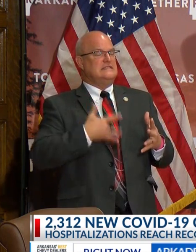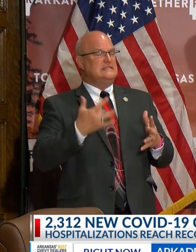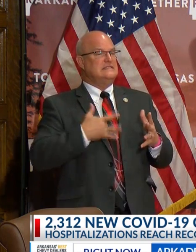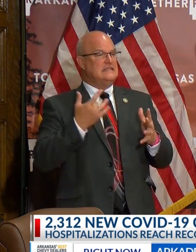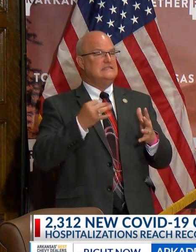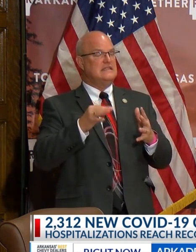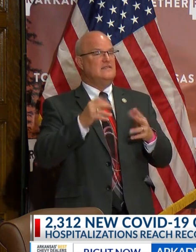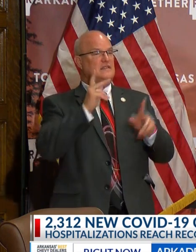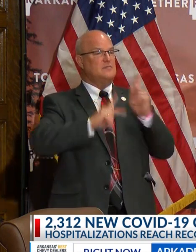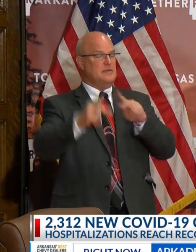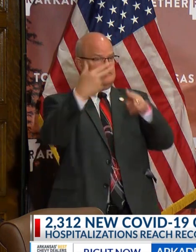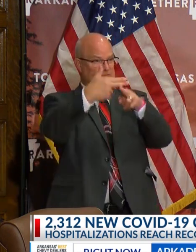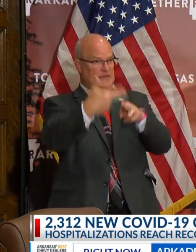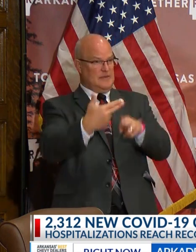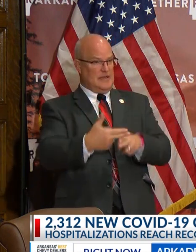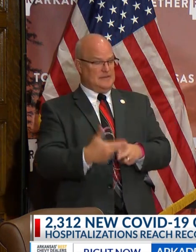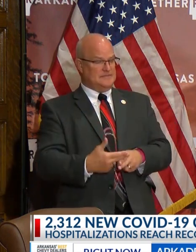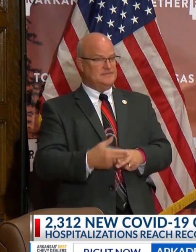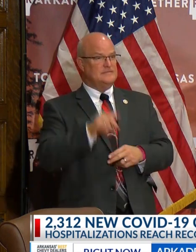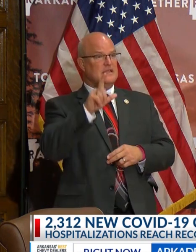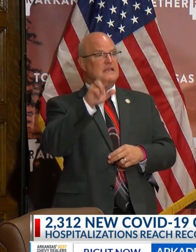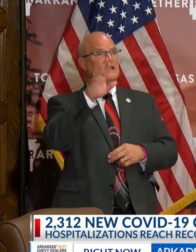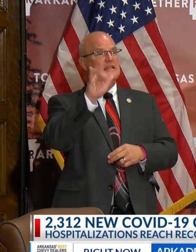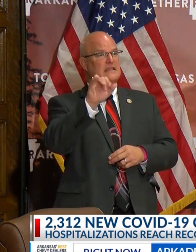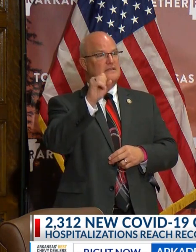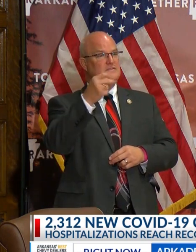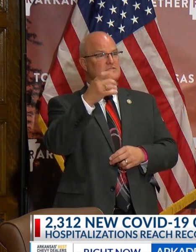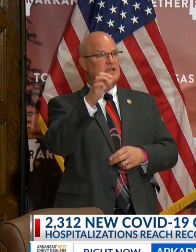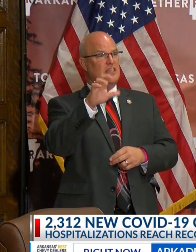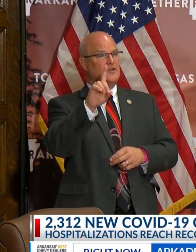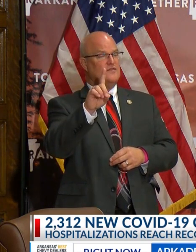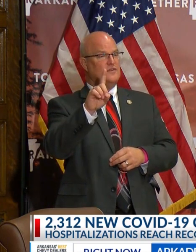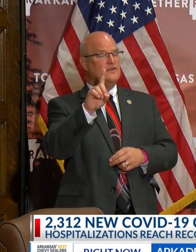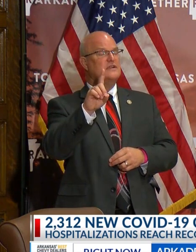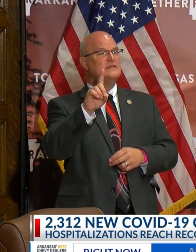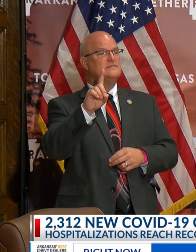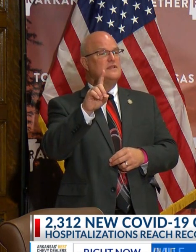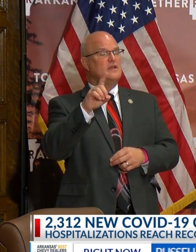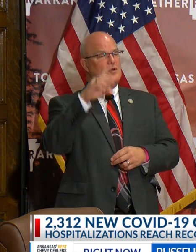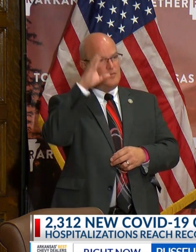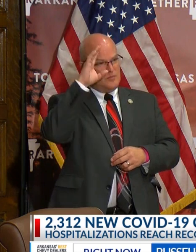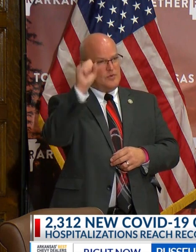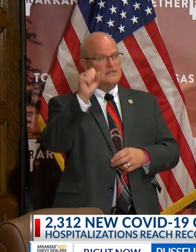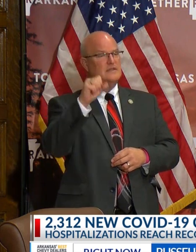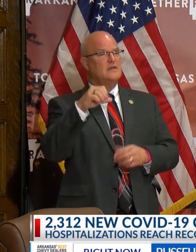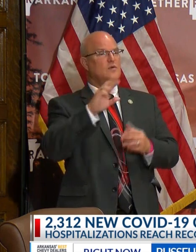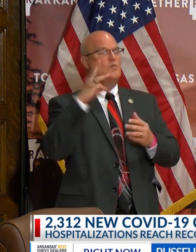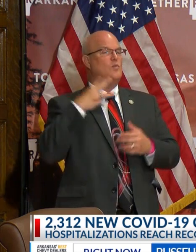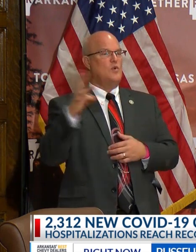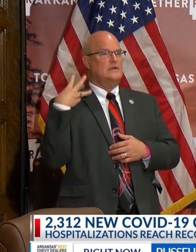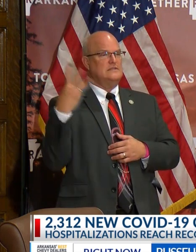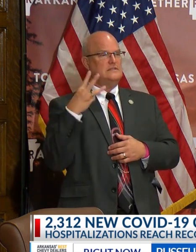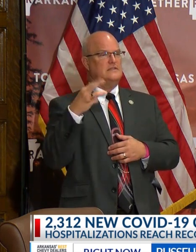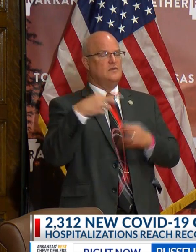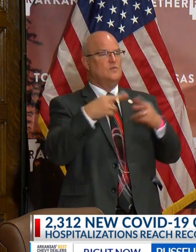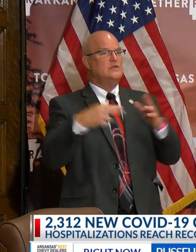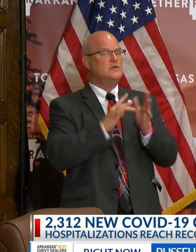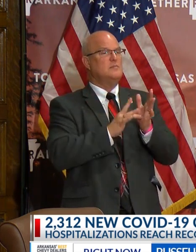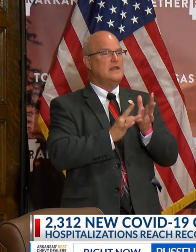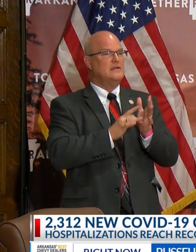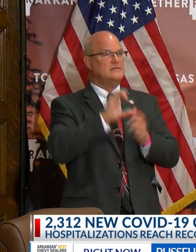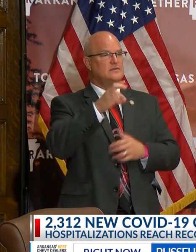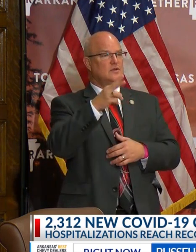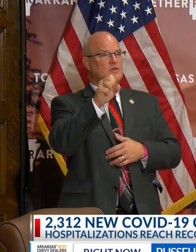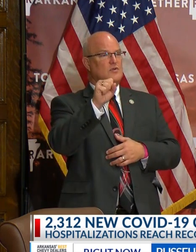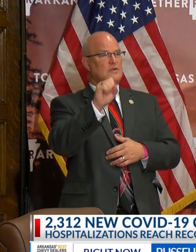the task force members. Larry Shackelford, President and CEO of the Washington Regional Medical Center. Chris